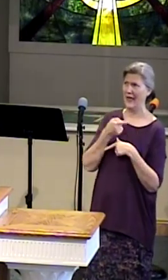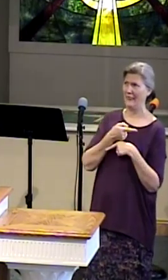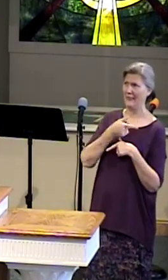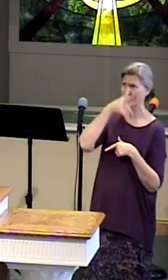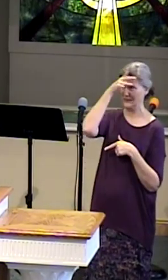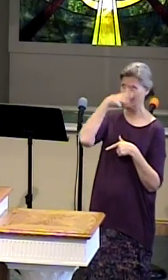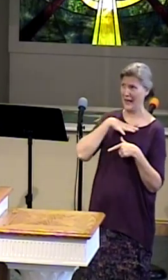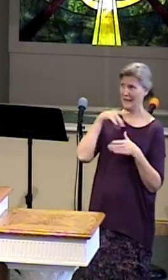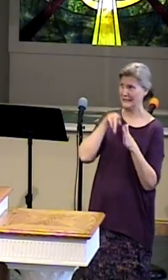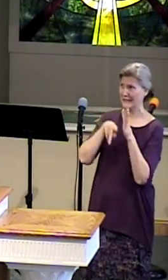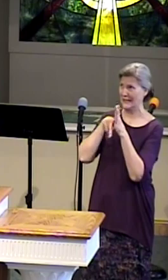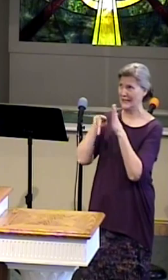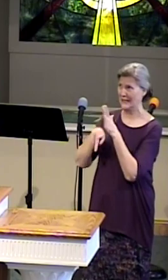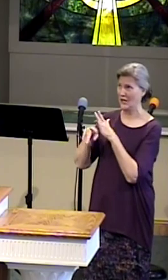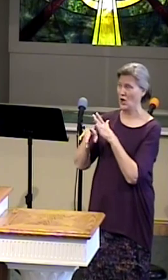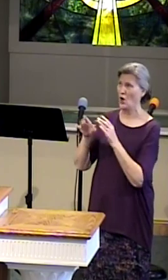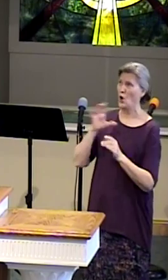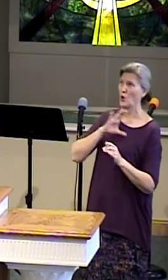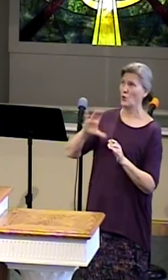Christians don't.